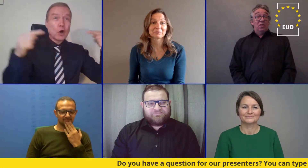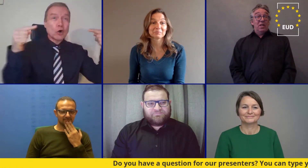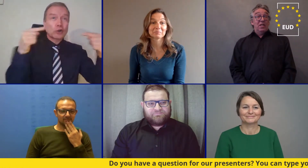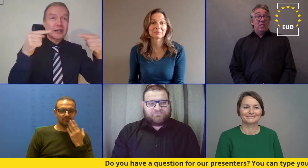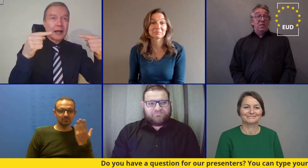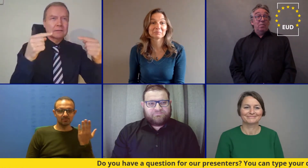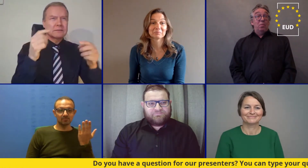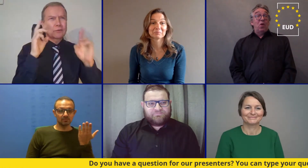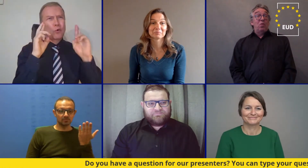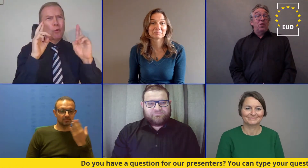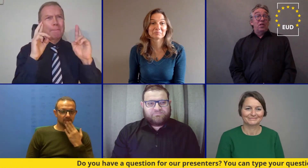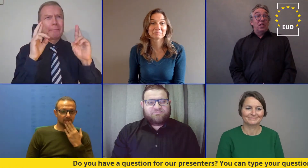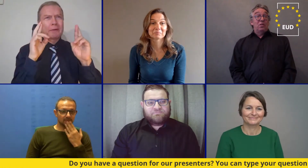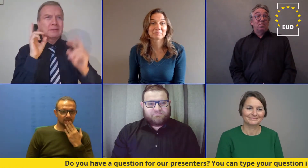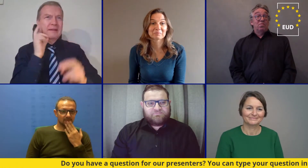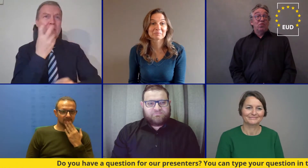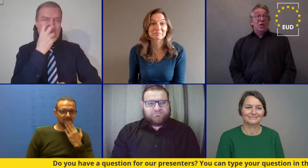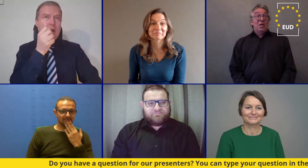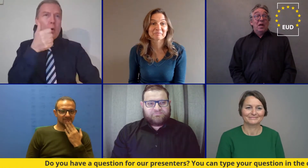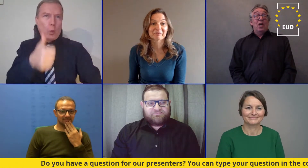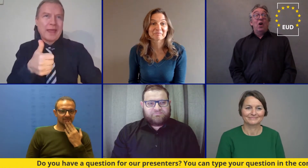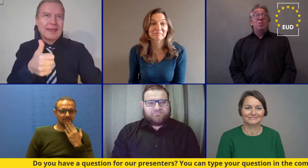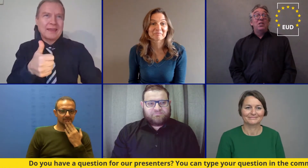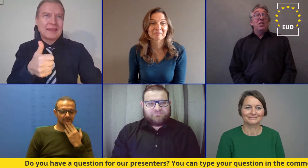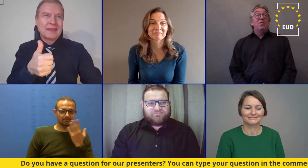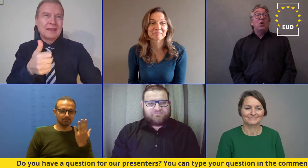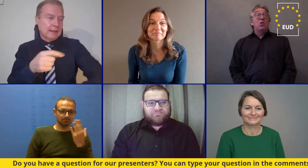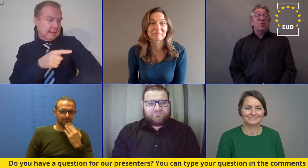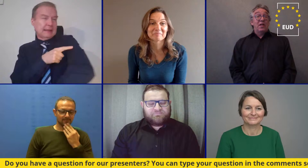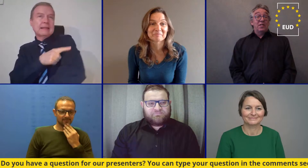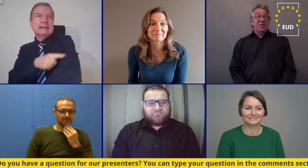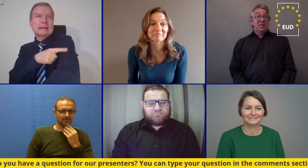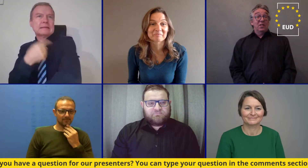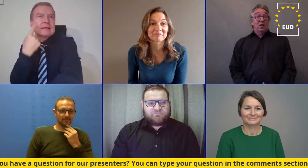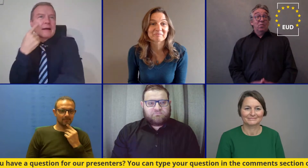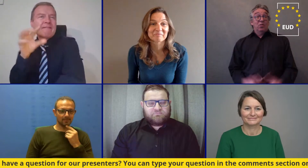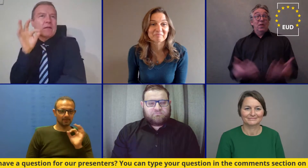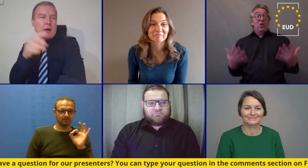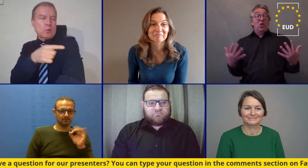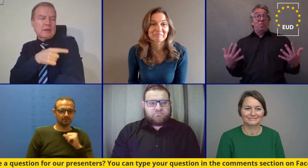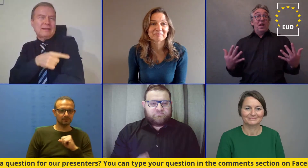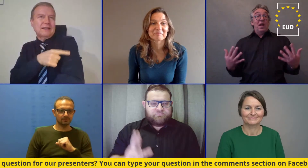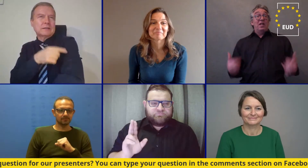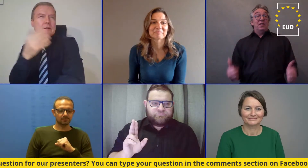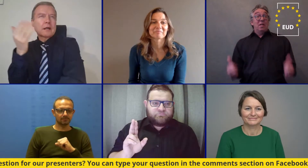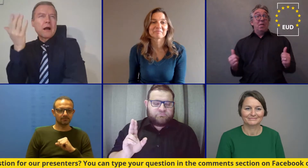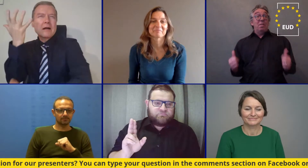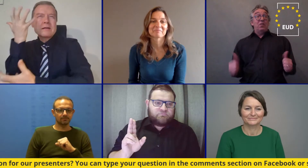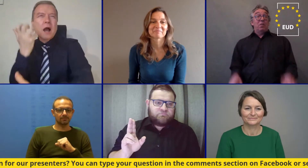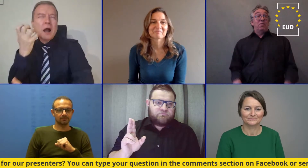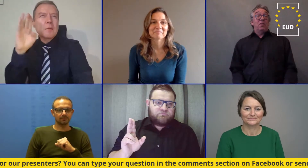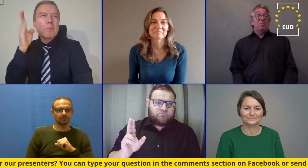is appropriate now. I hope there's enough contrast between the color of my hands and my backdrop for deaf-blind